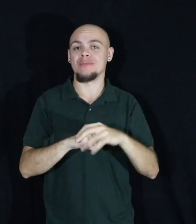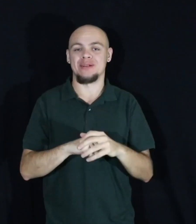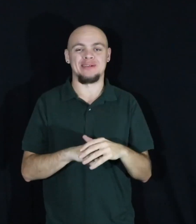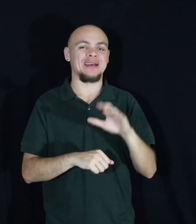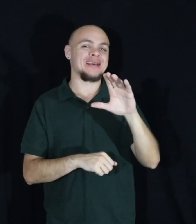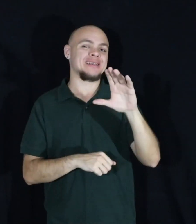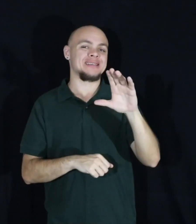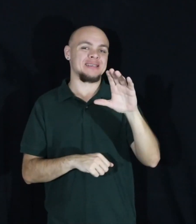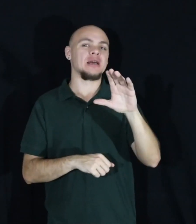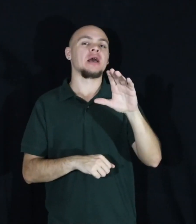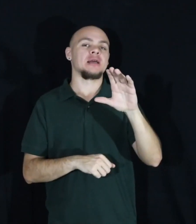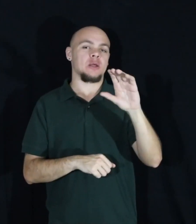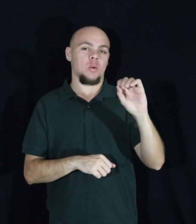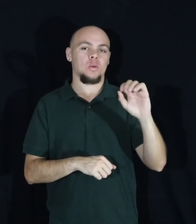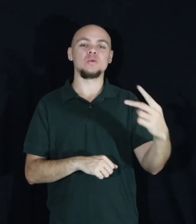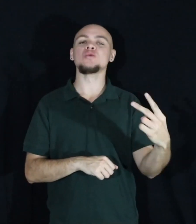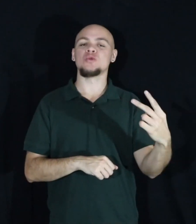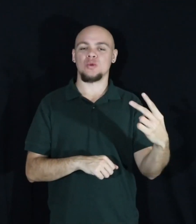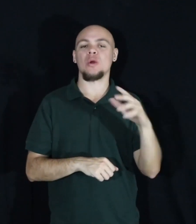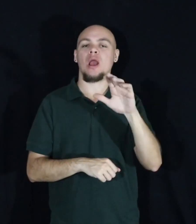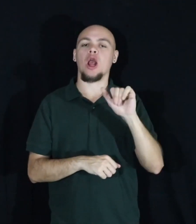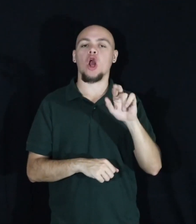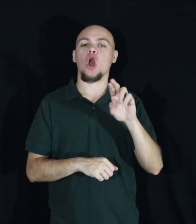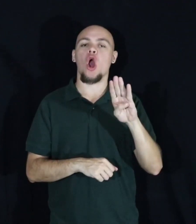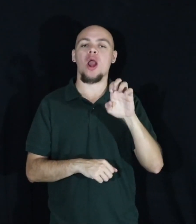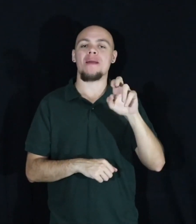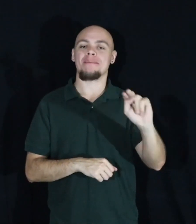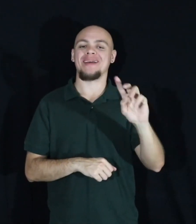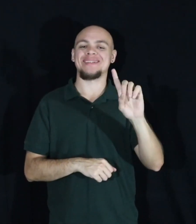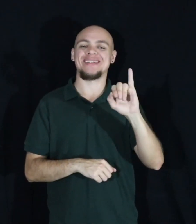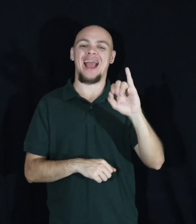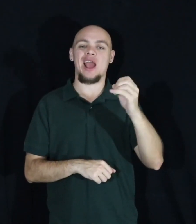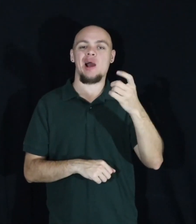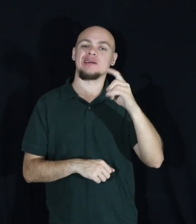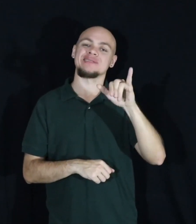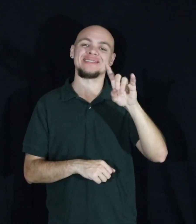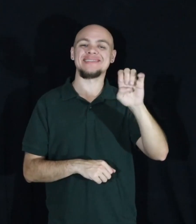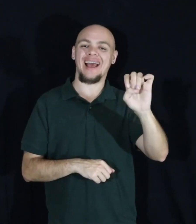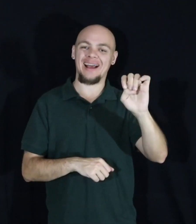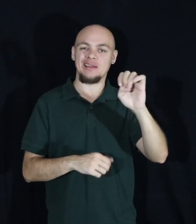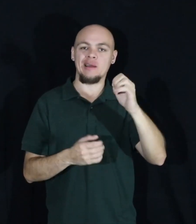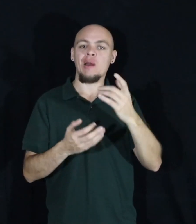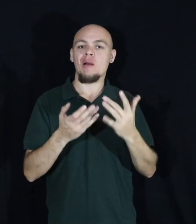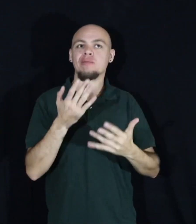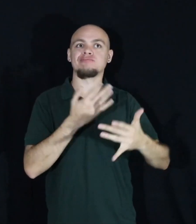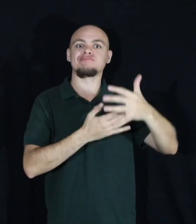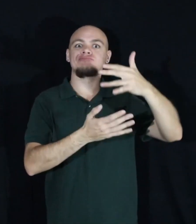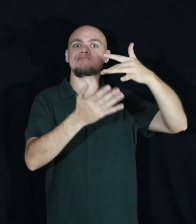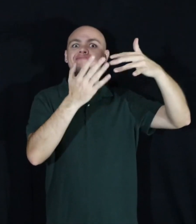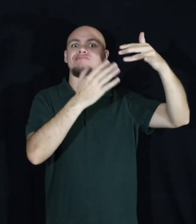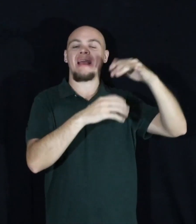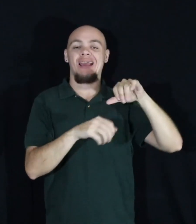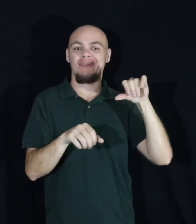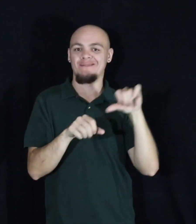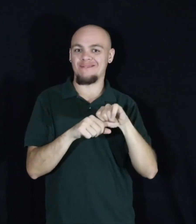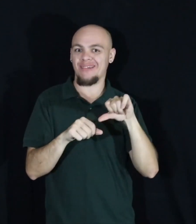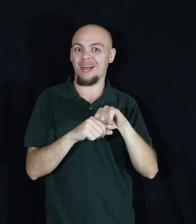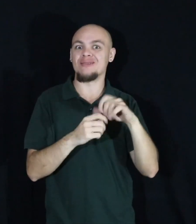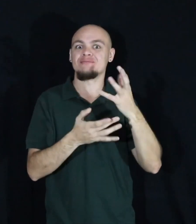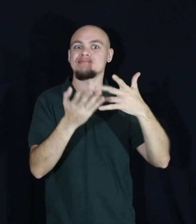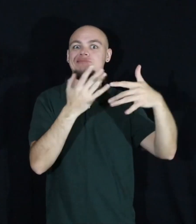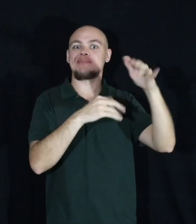carbon dioxide in the air from the burning of fossil fuels. And throughout that time, industry has